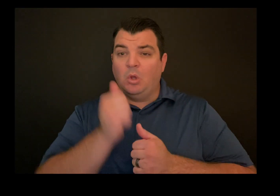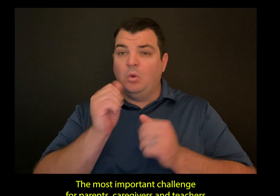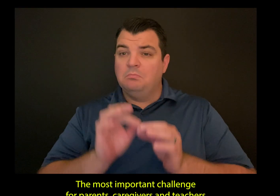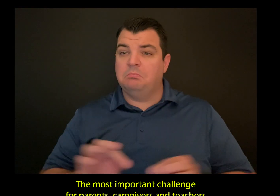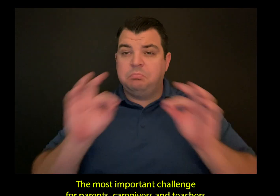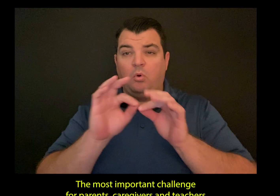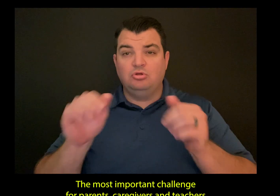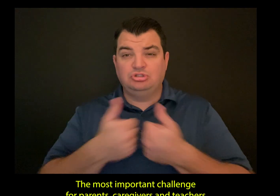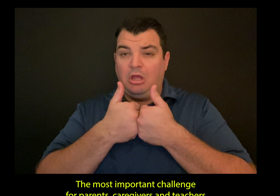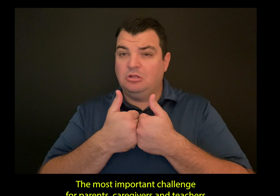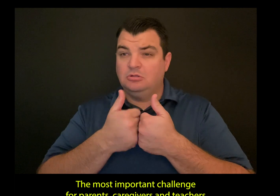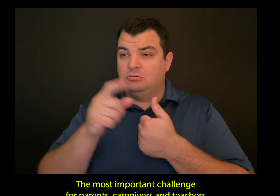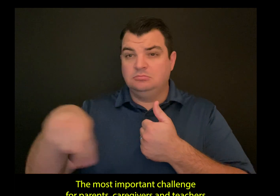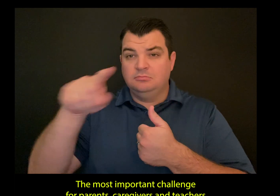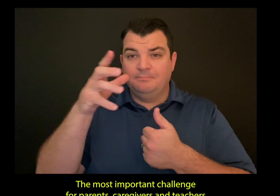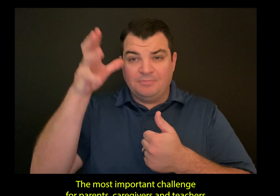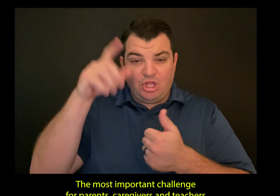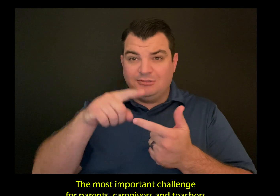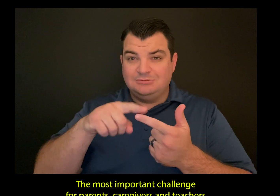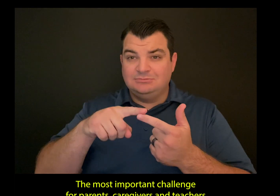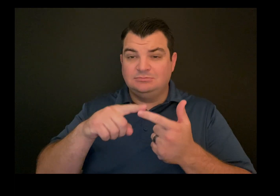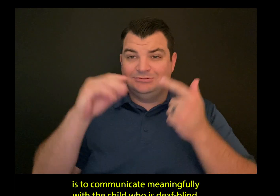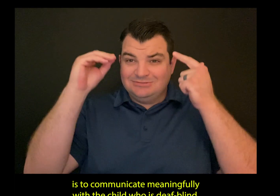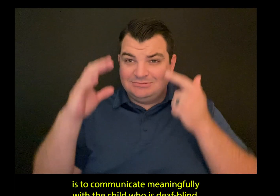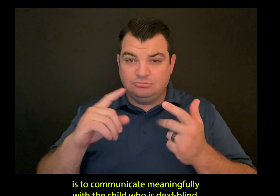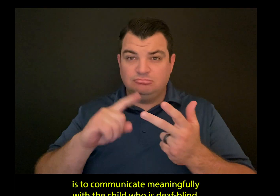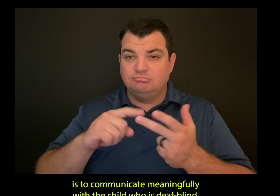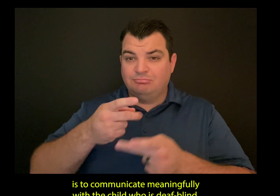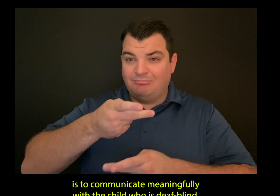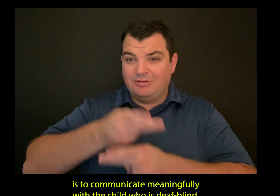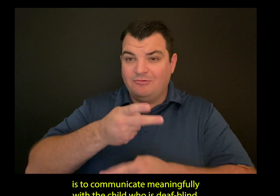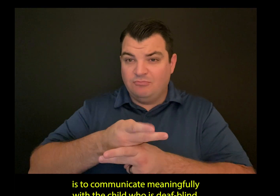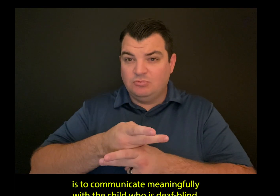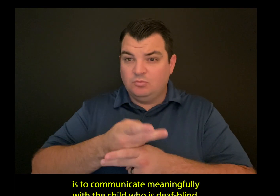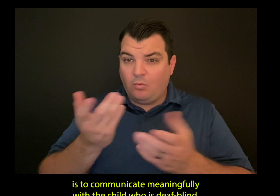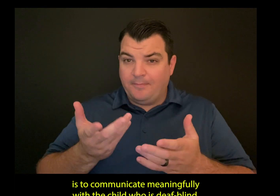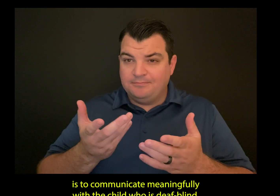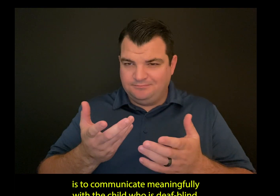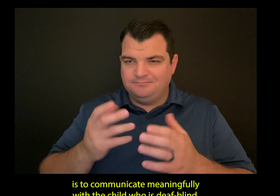The most important challenge for parents, caregivers, and teachers is to communicate meaningfully with the child who is